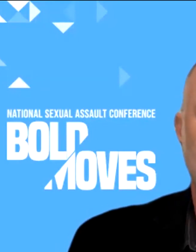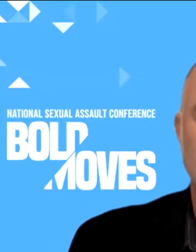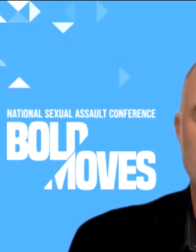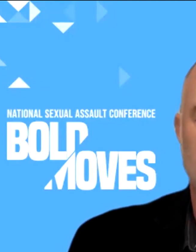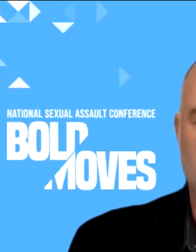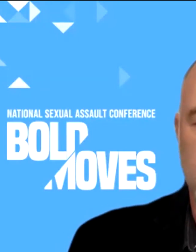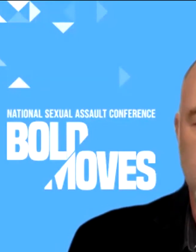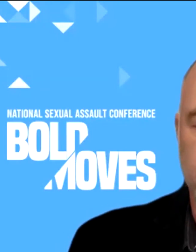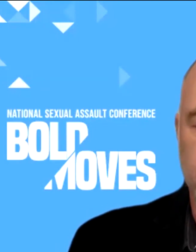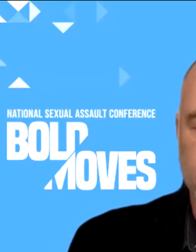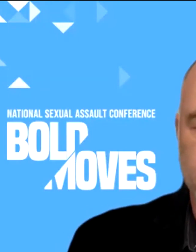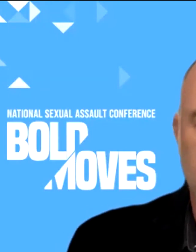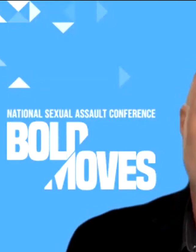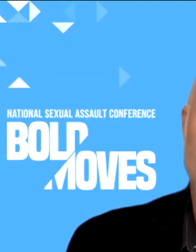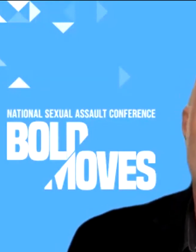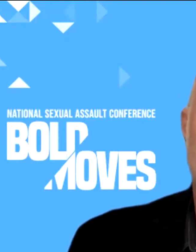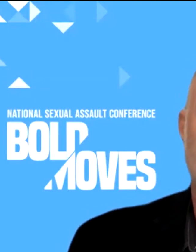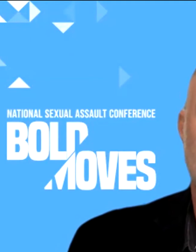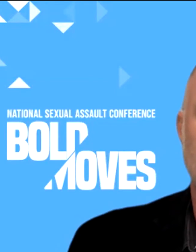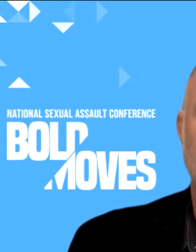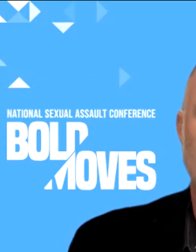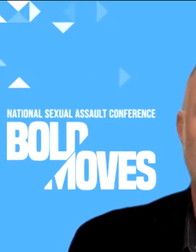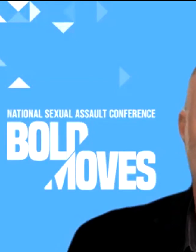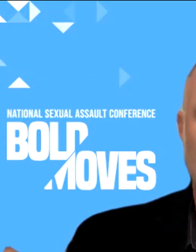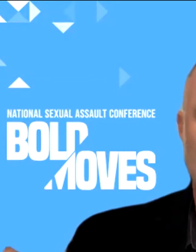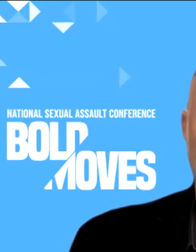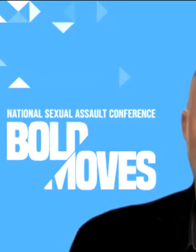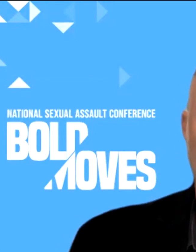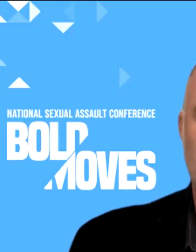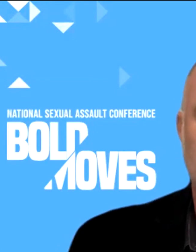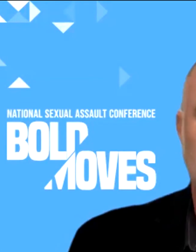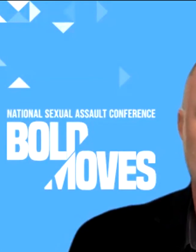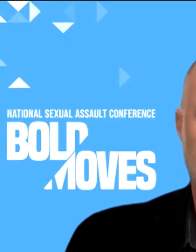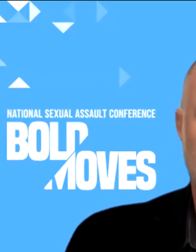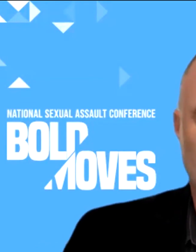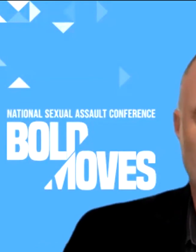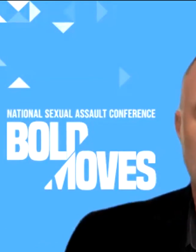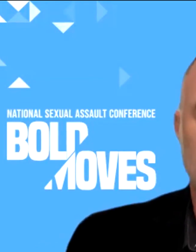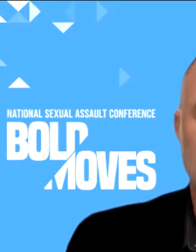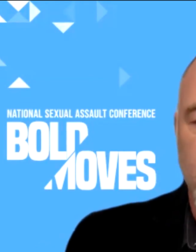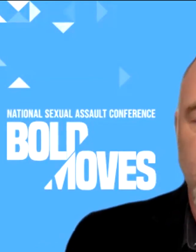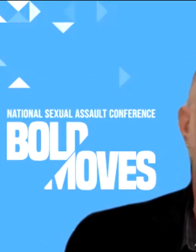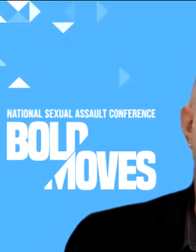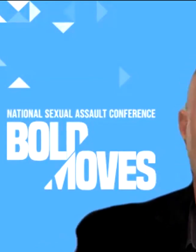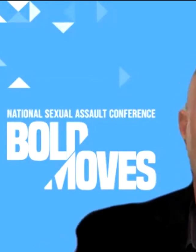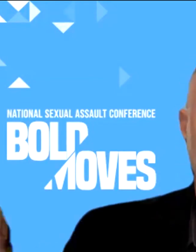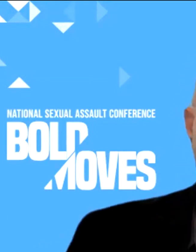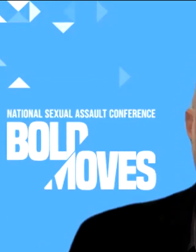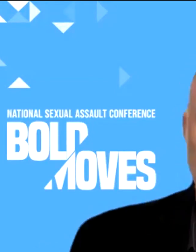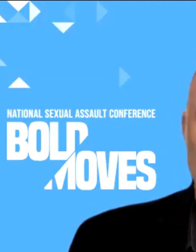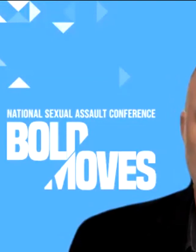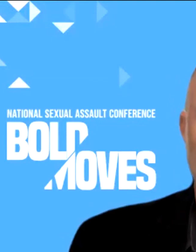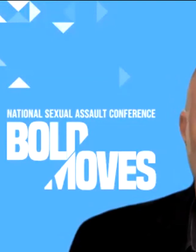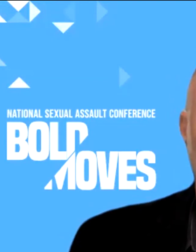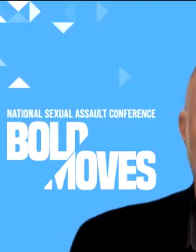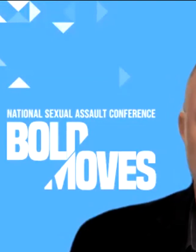your colleagues at Calcasa, and I'm honored to be part of your conversation today and your conference. And I also want to give a shout out to